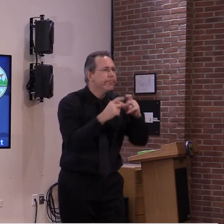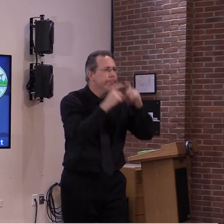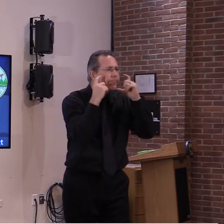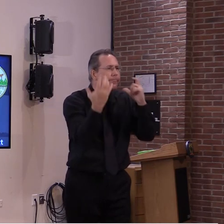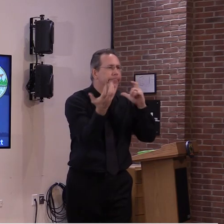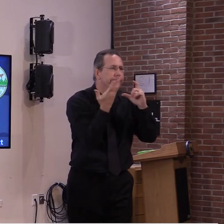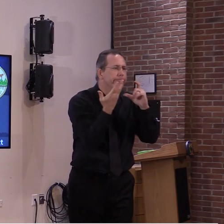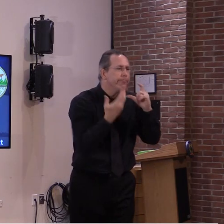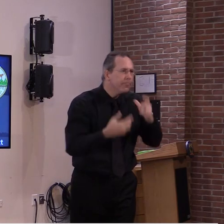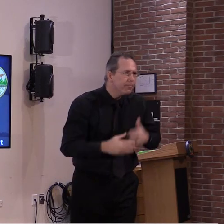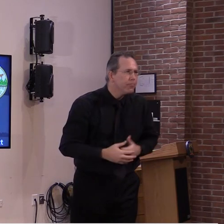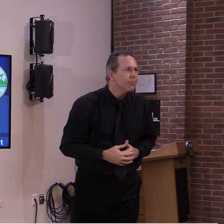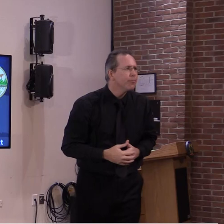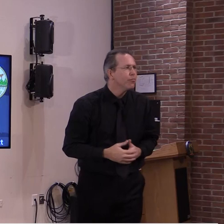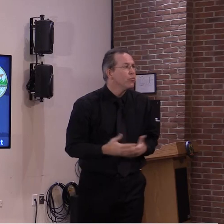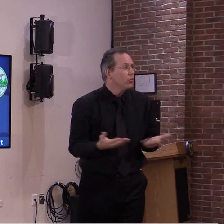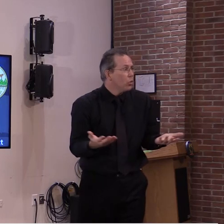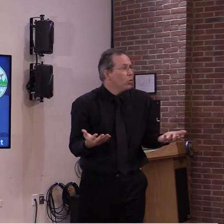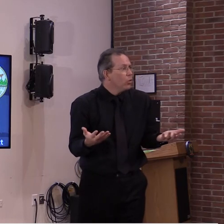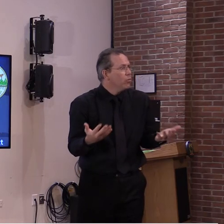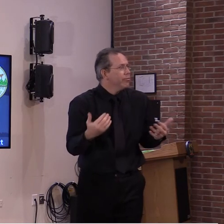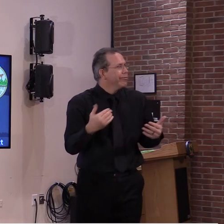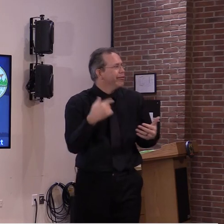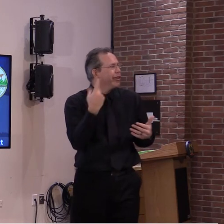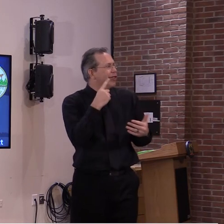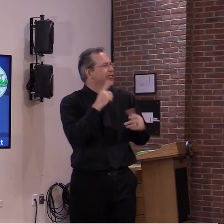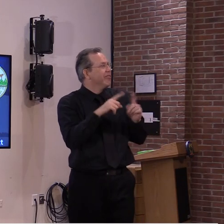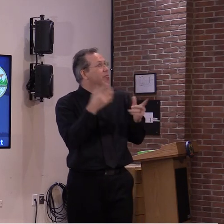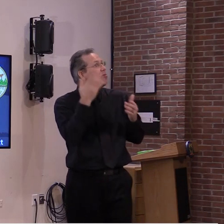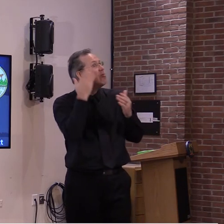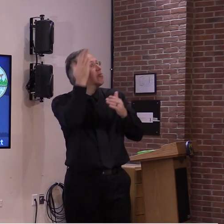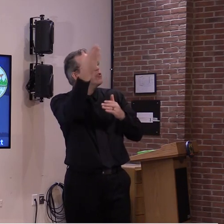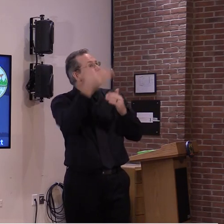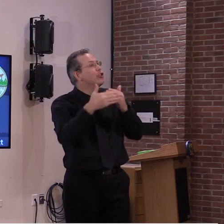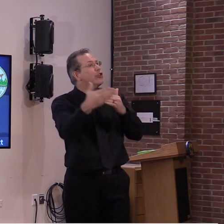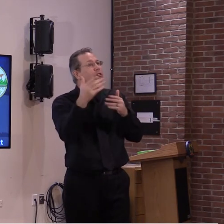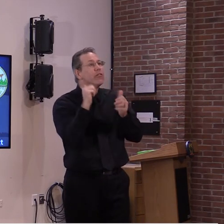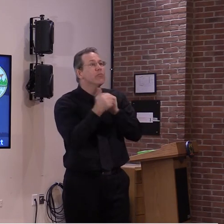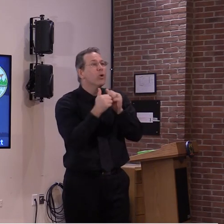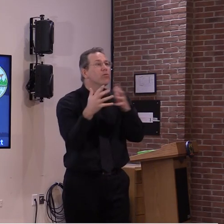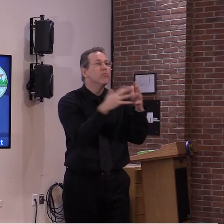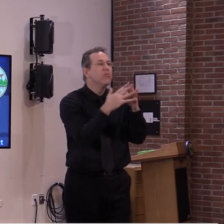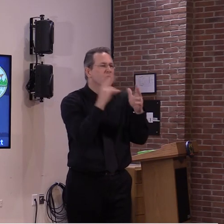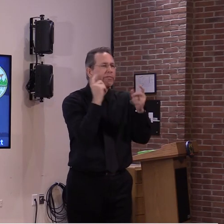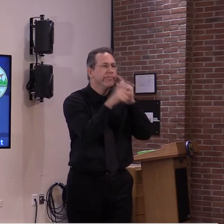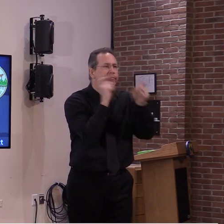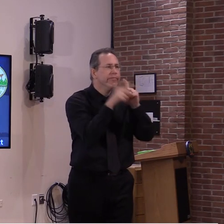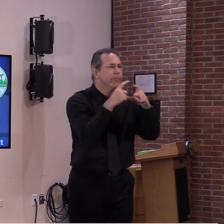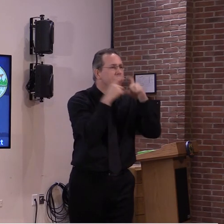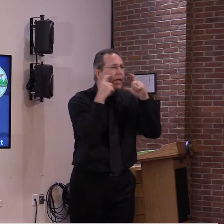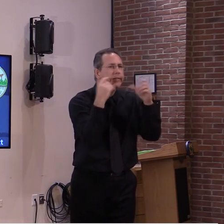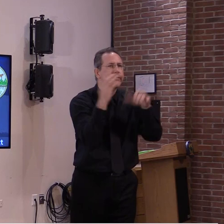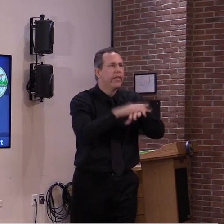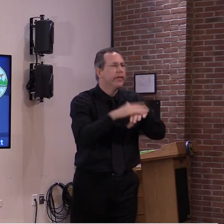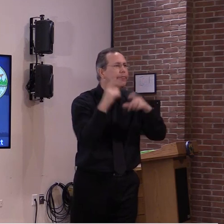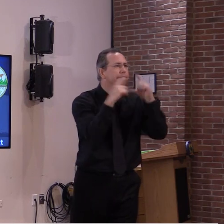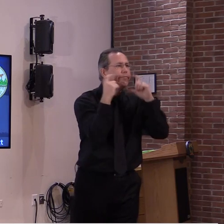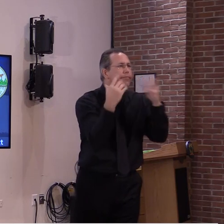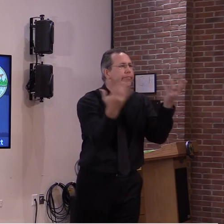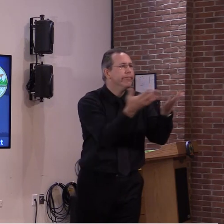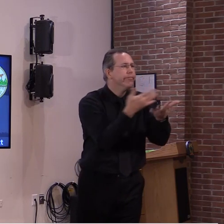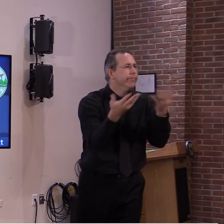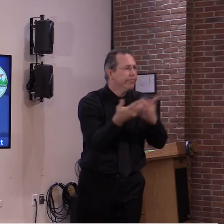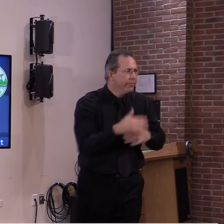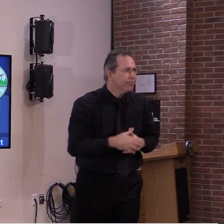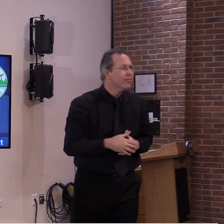be a part of the future, at least in the short term. But I'm very proud of the fact that Vermont has led the way once again.